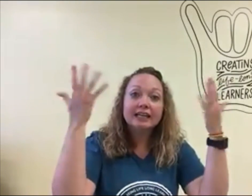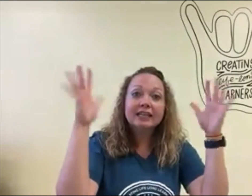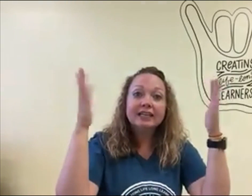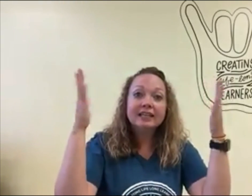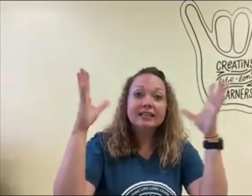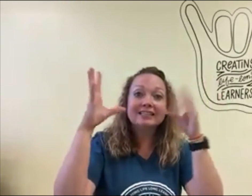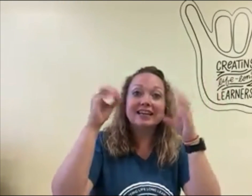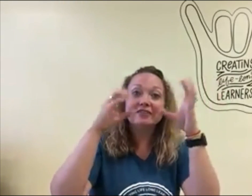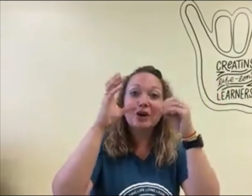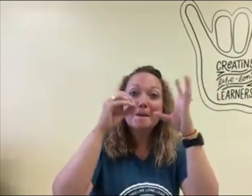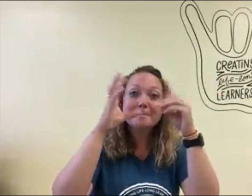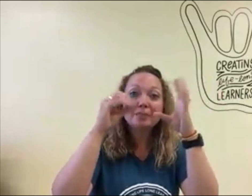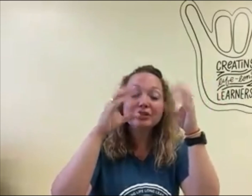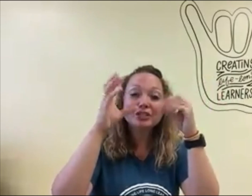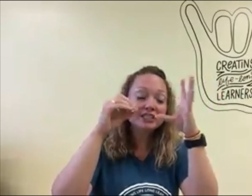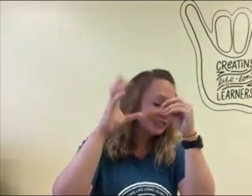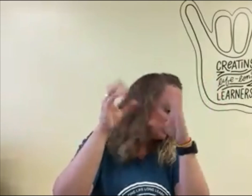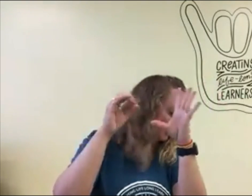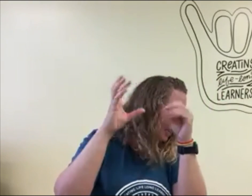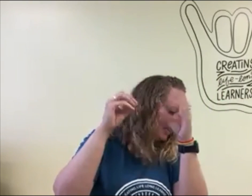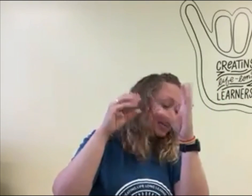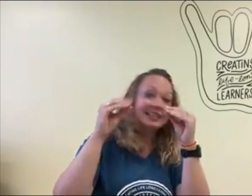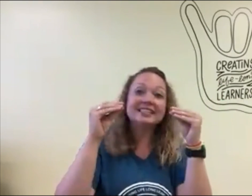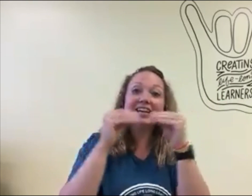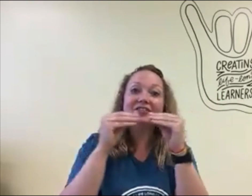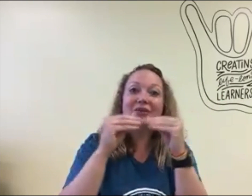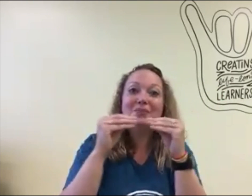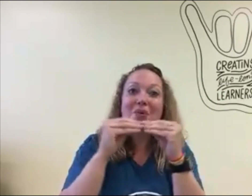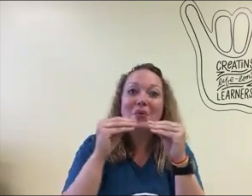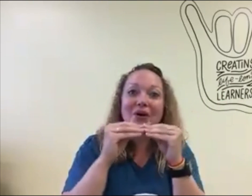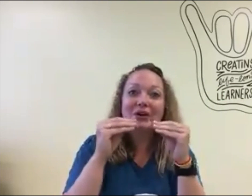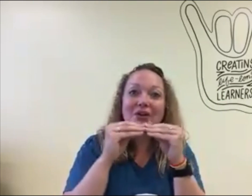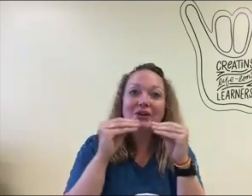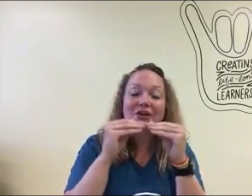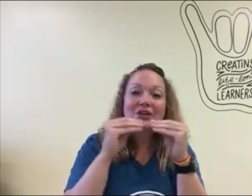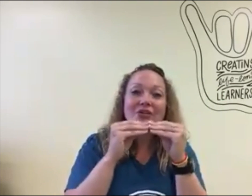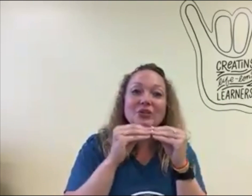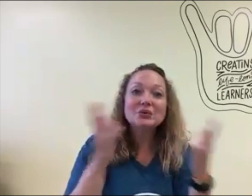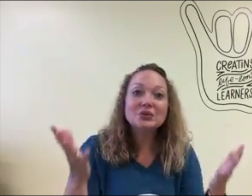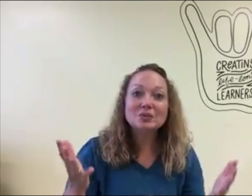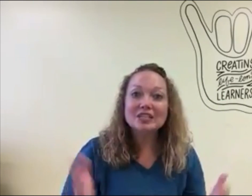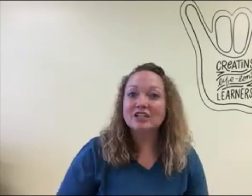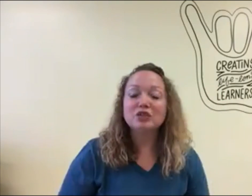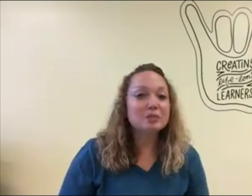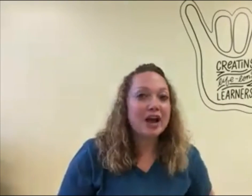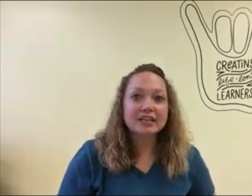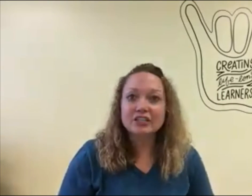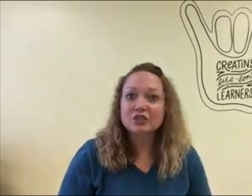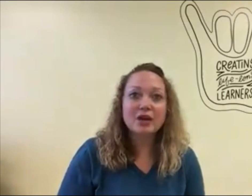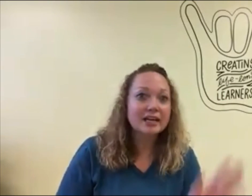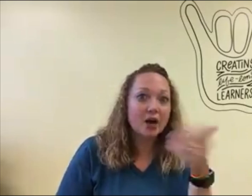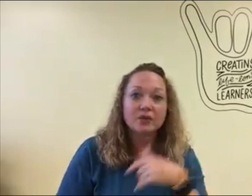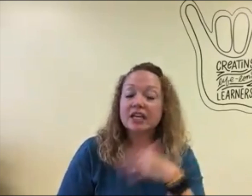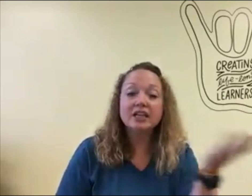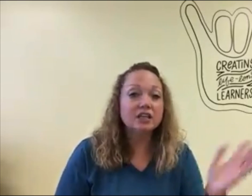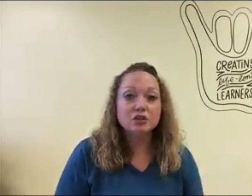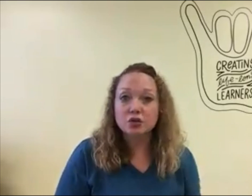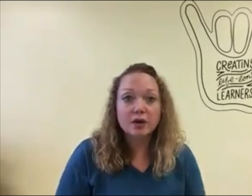for bubbles, and the sign for more. So those are some signs you can practice right now with anything you do, every day, all